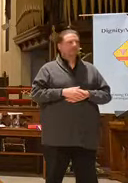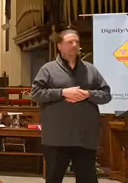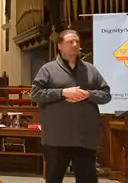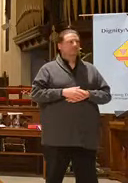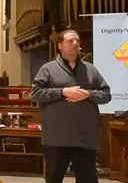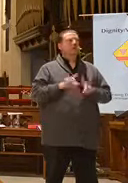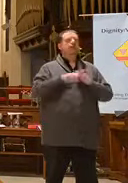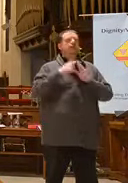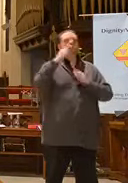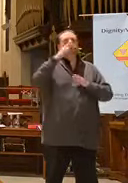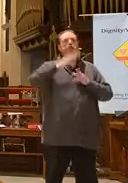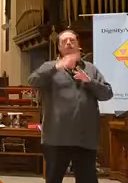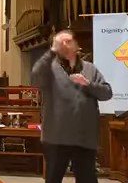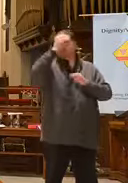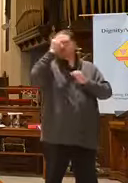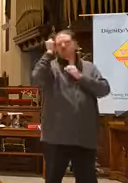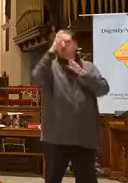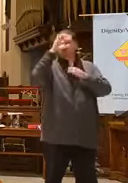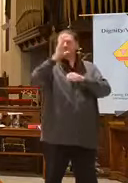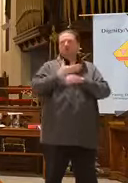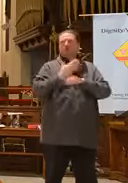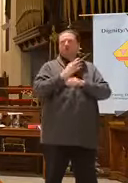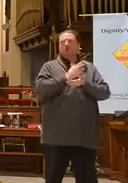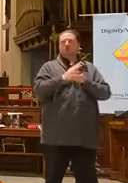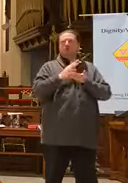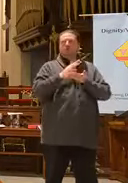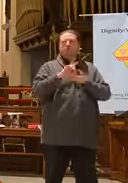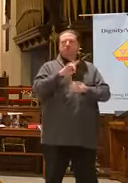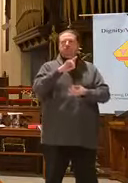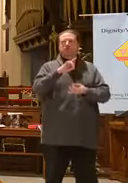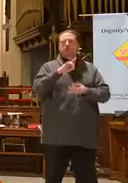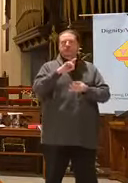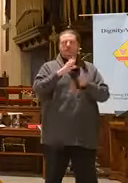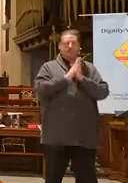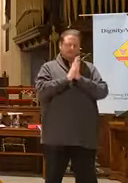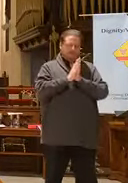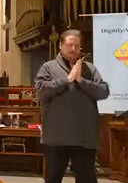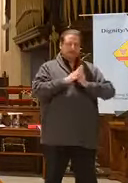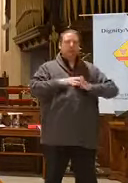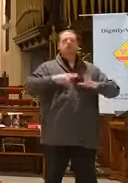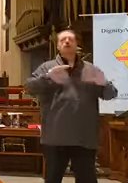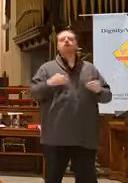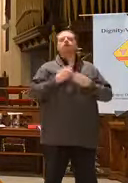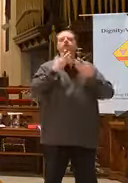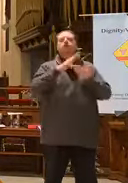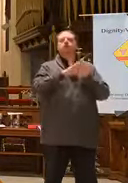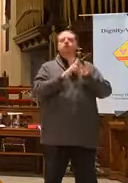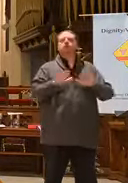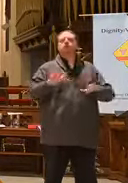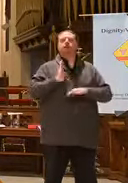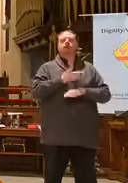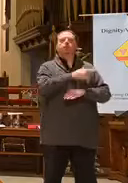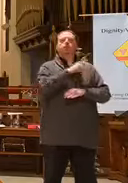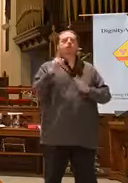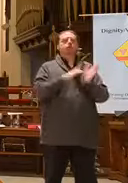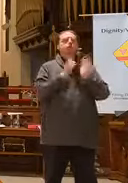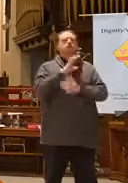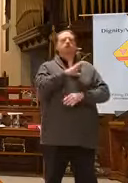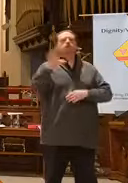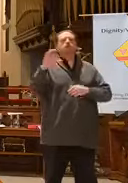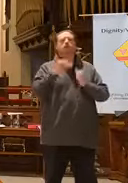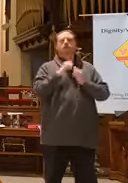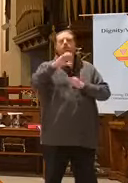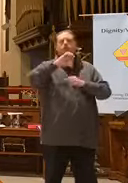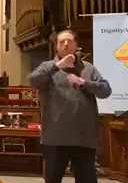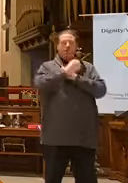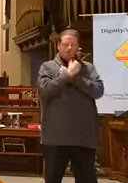Let us begin in the name of the Father, and of the Son, and of the Holy Spirit. Amen. The grace and peace of our Lord Jesus Christ, the love of